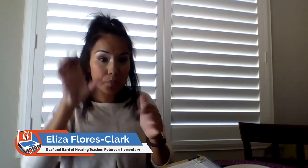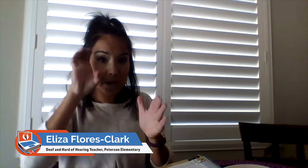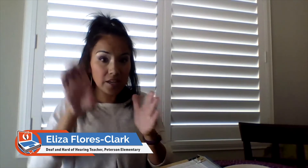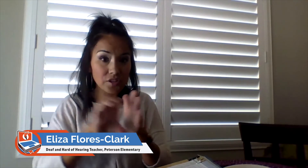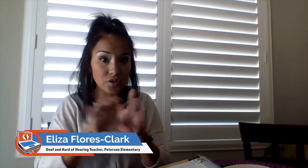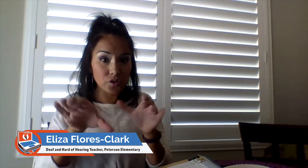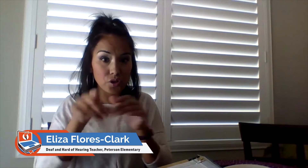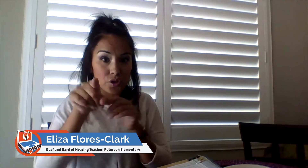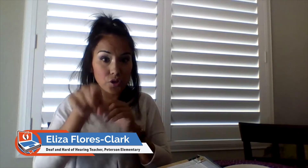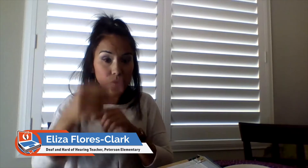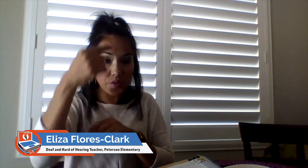picture